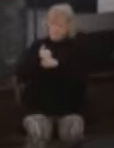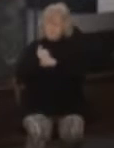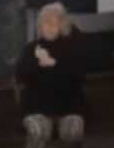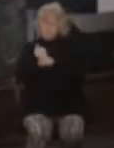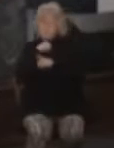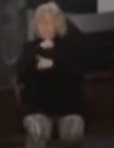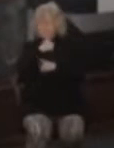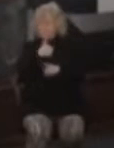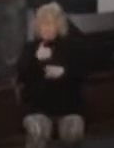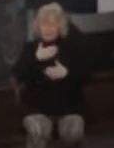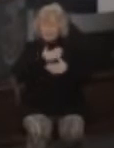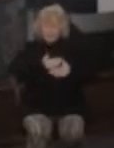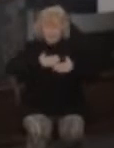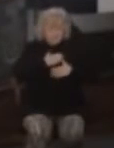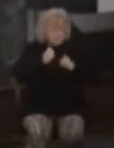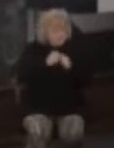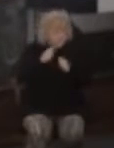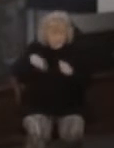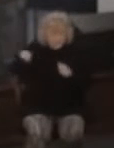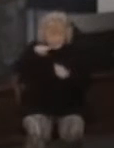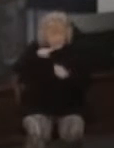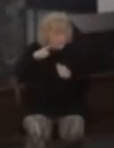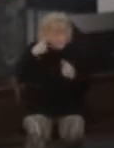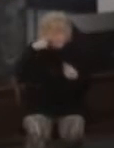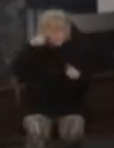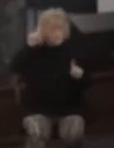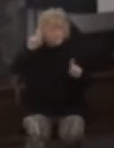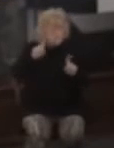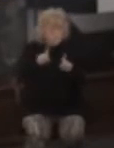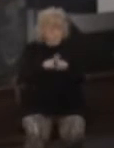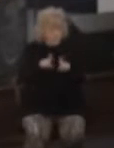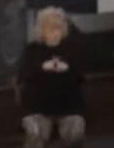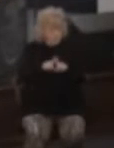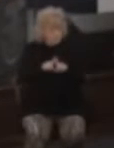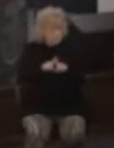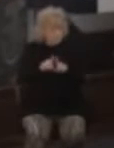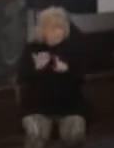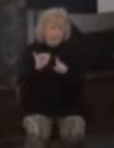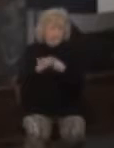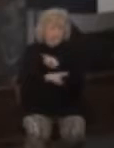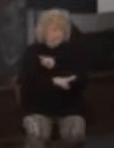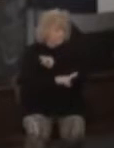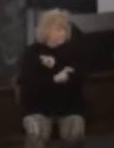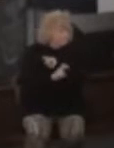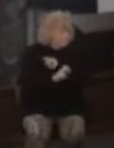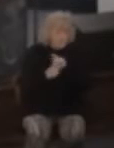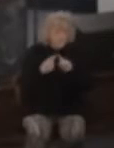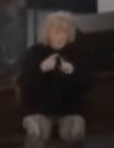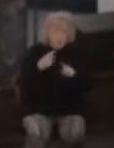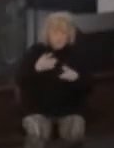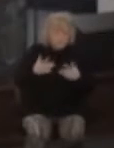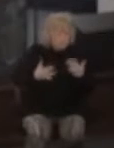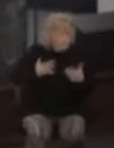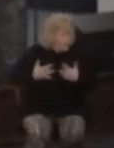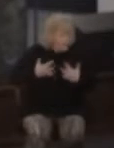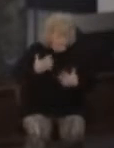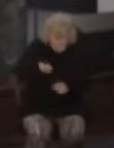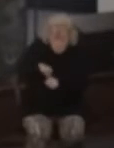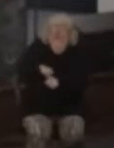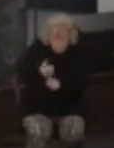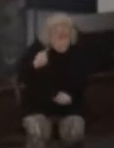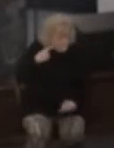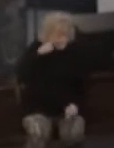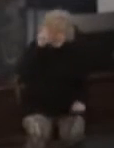from not taking pleasure in other people's successes, but it also robs you of the joy of your own success.